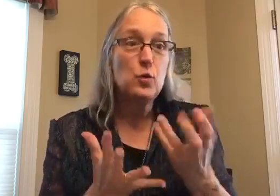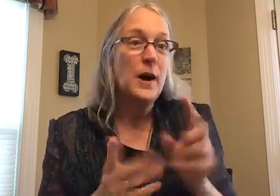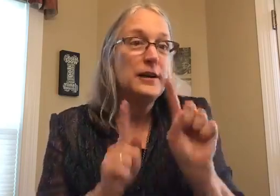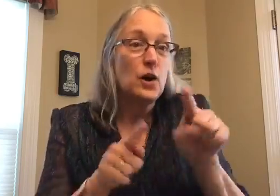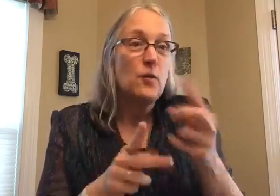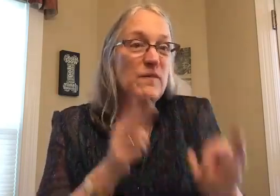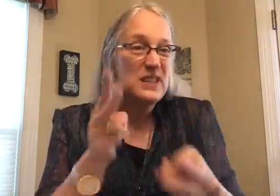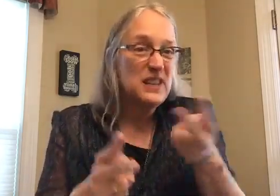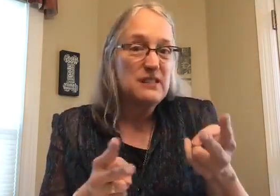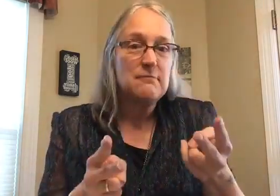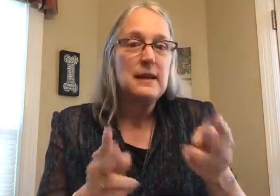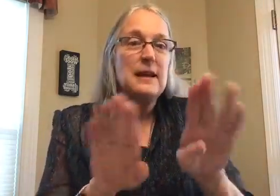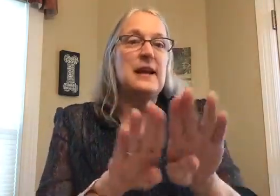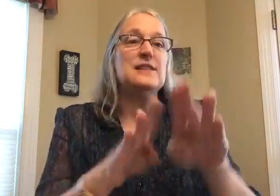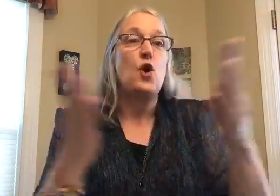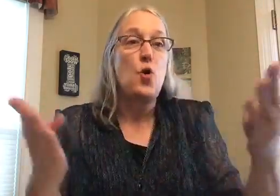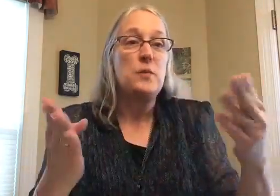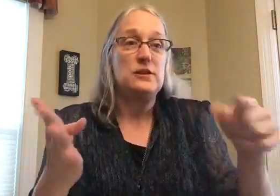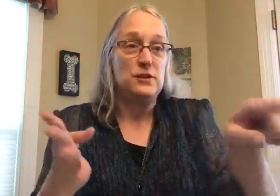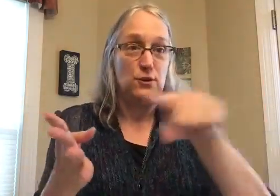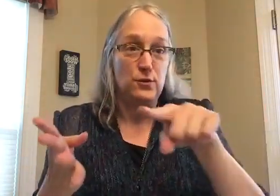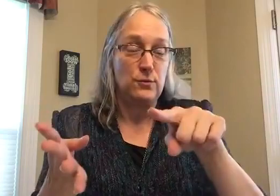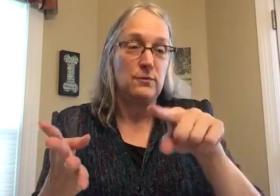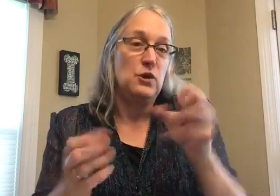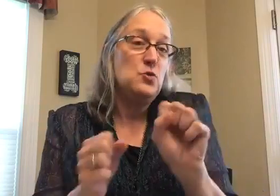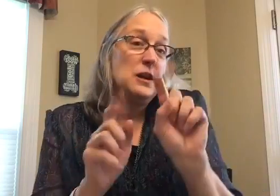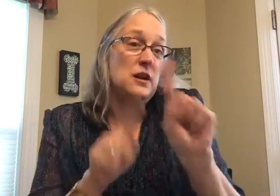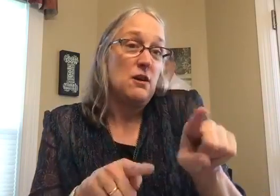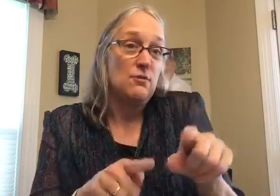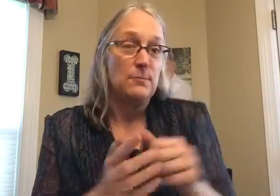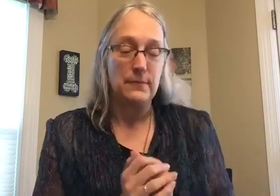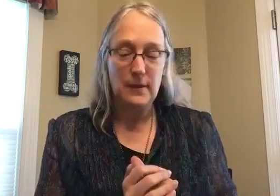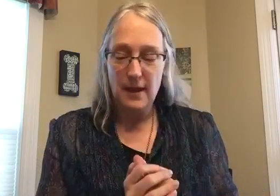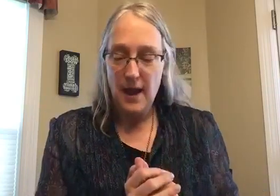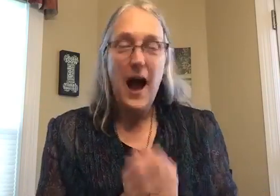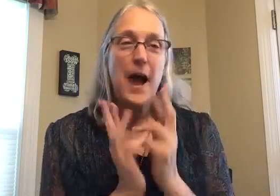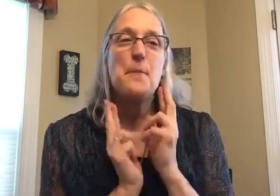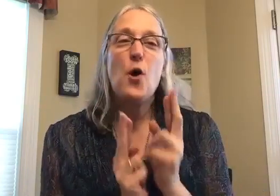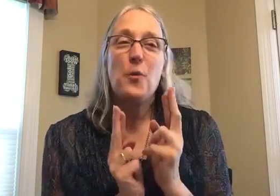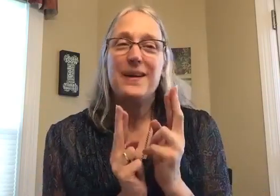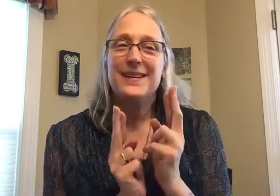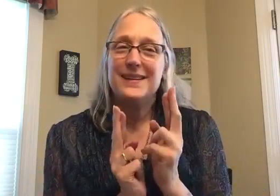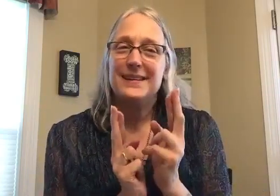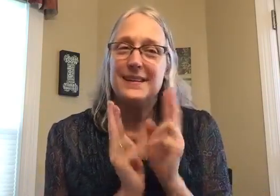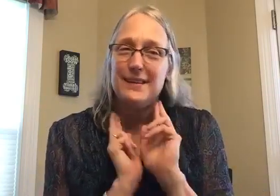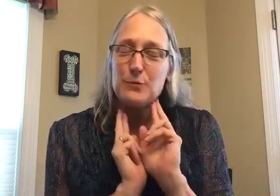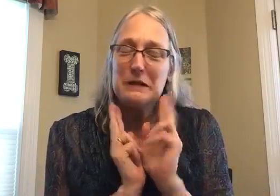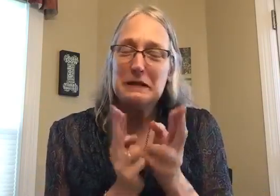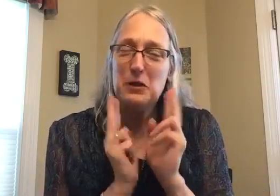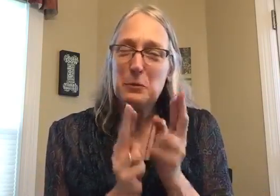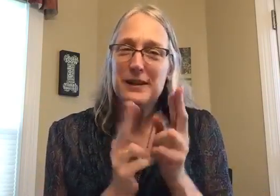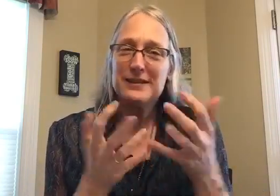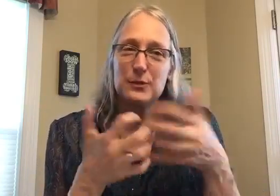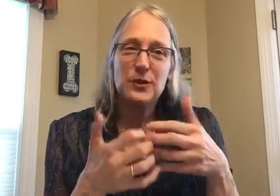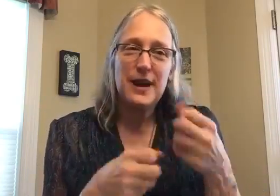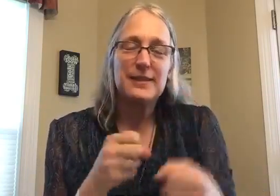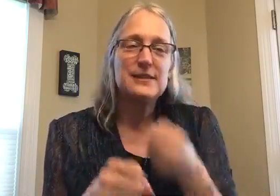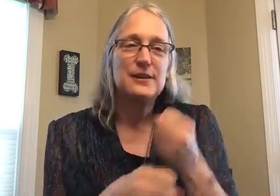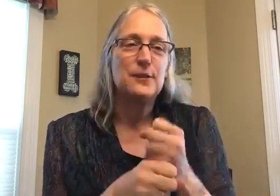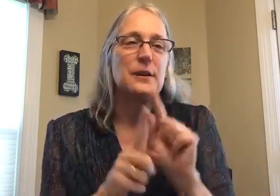to go visit, it's open to you. You can go. I'm really hoping it's going to work out this year. When I